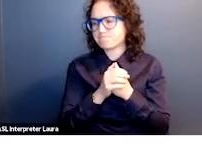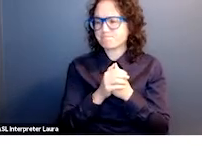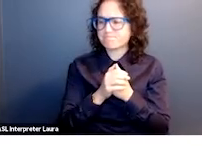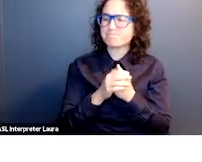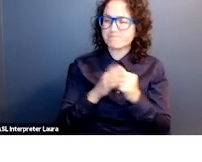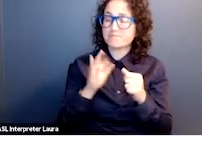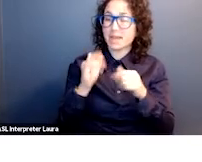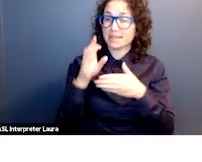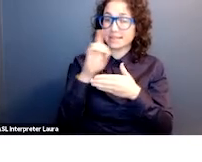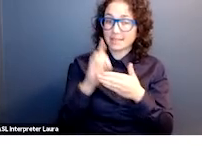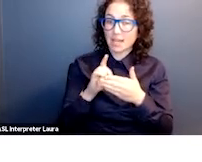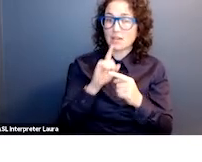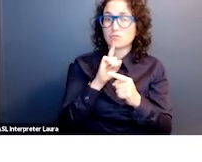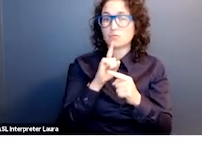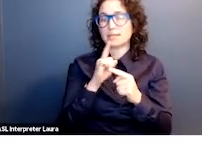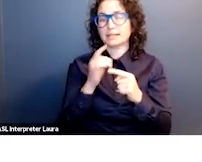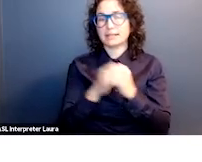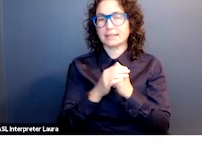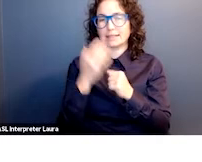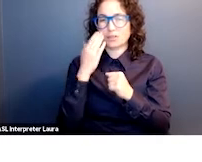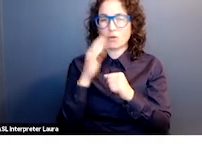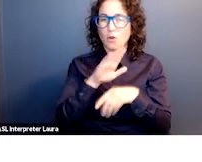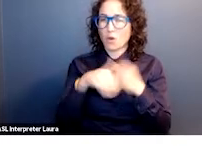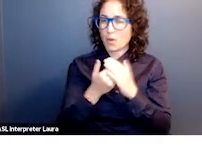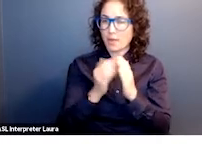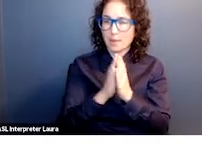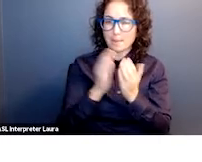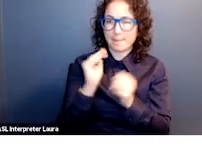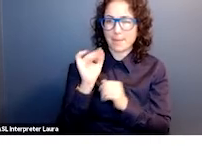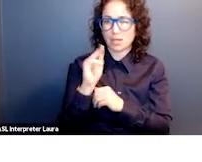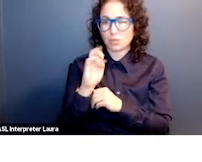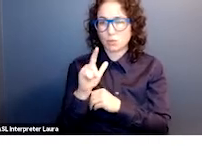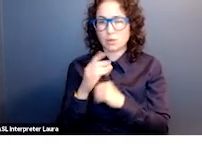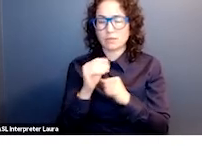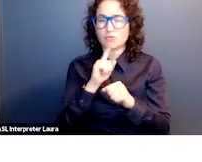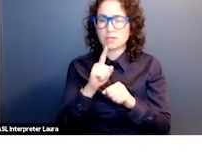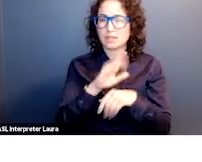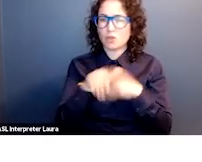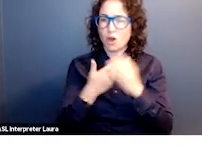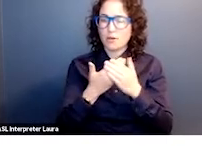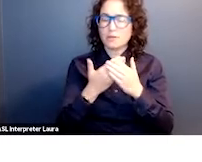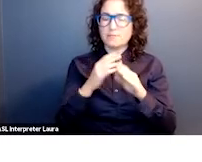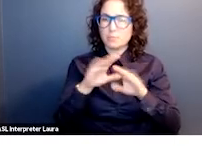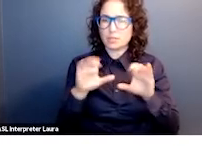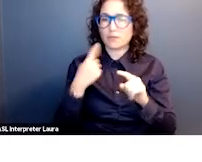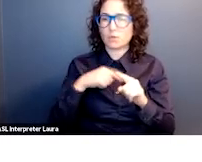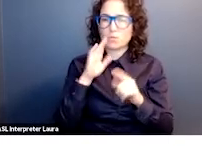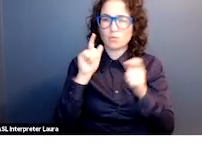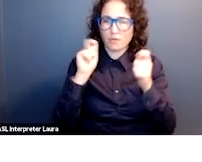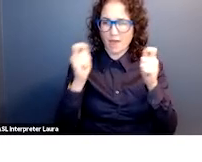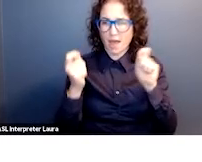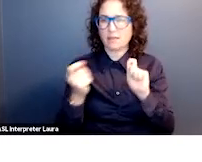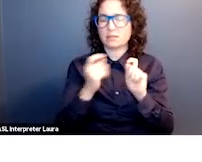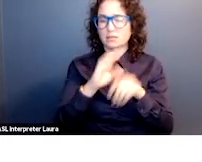the design, the module, the manual books are adopted. We revise all